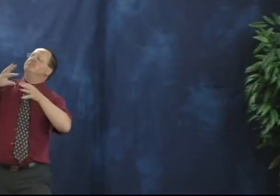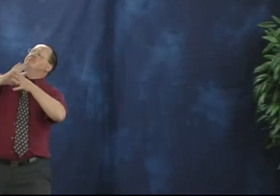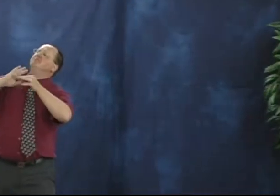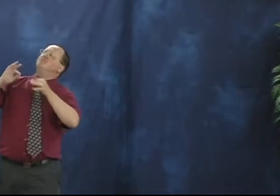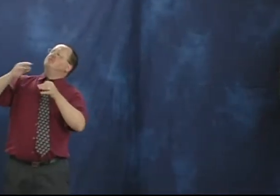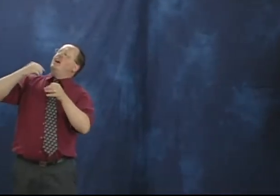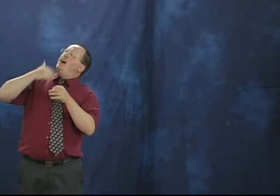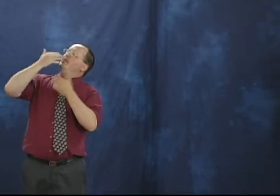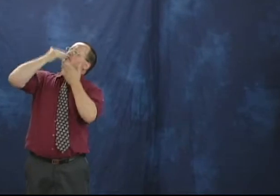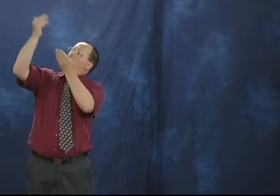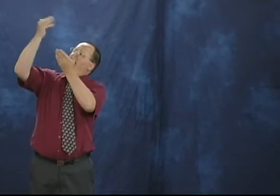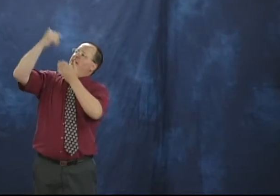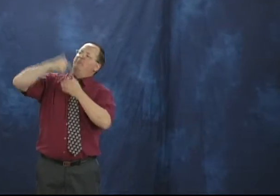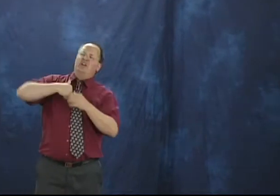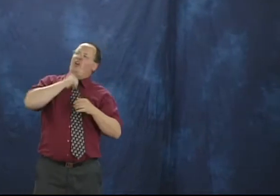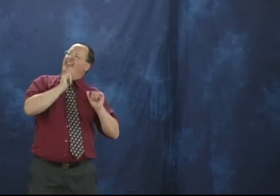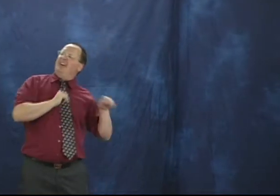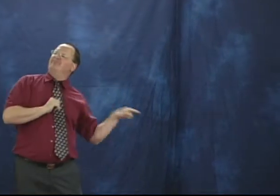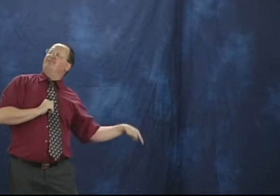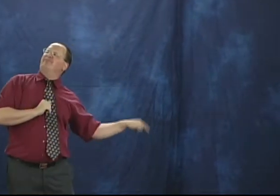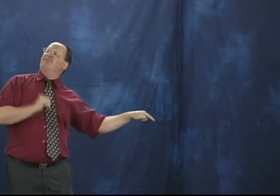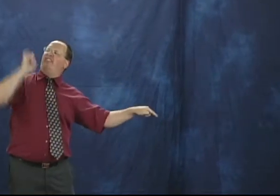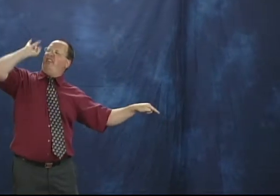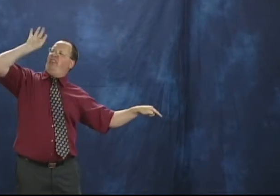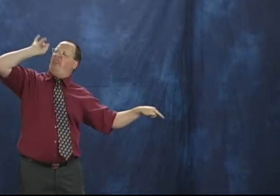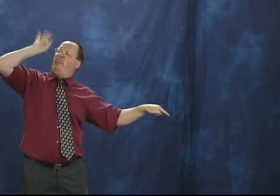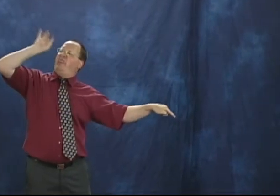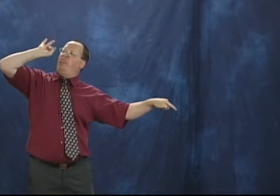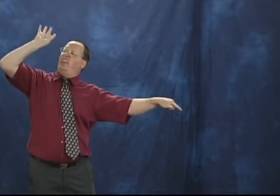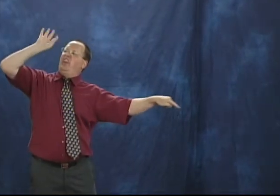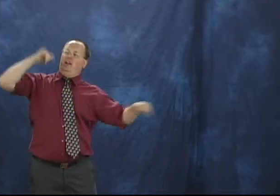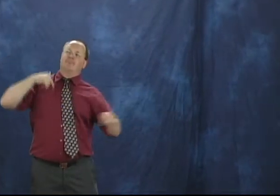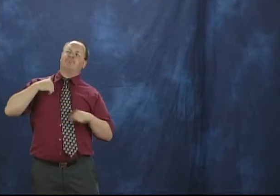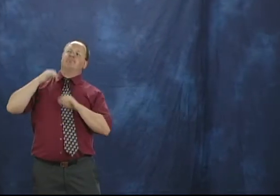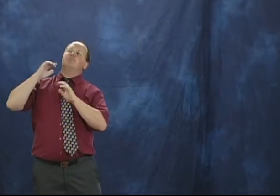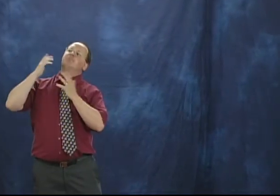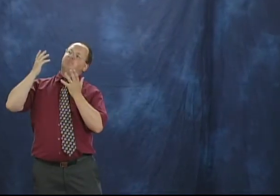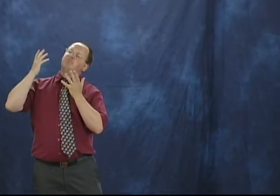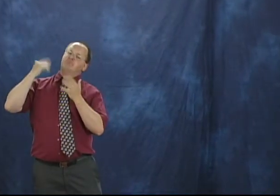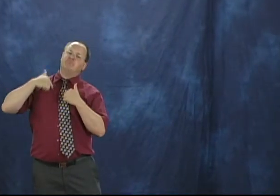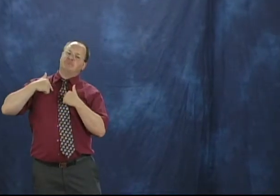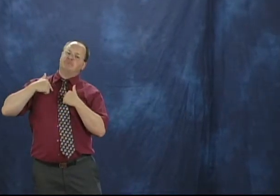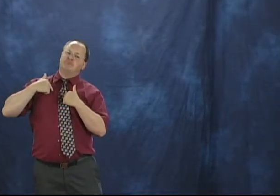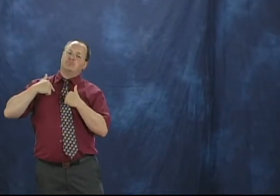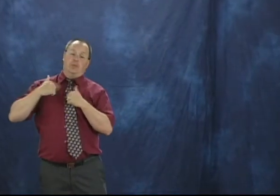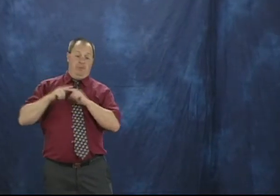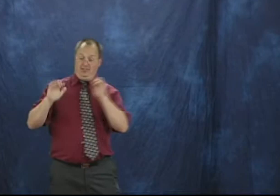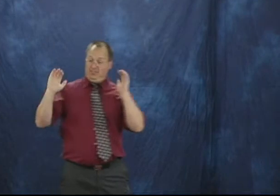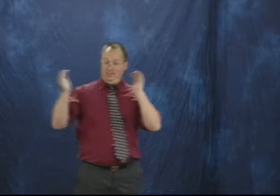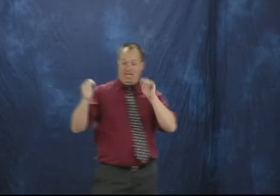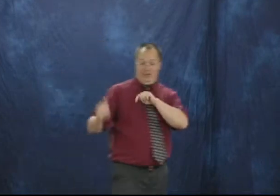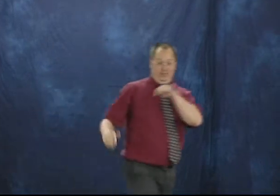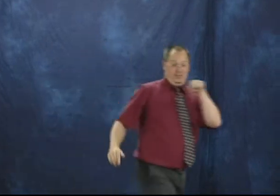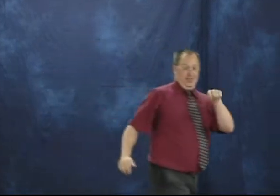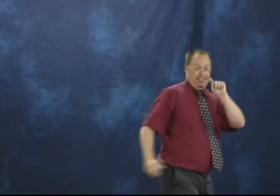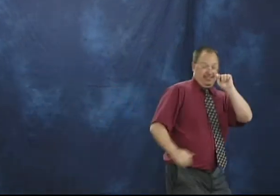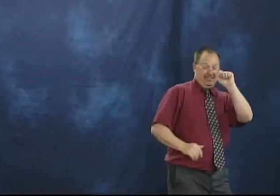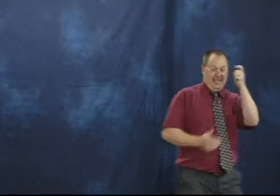possess. You see that the Pharisee went before God thanking him that he wasn't like